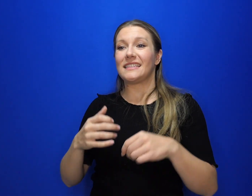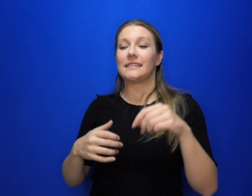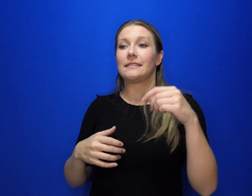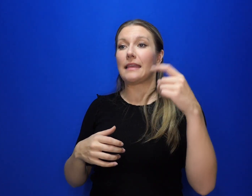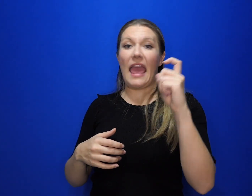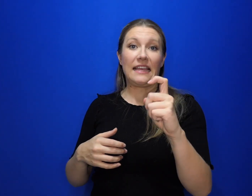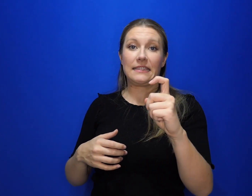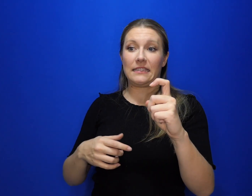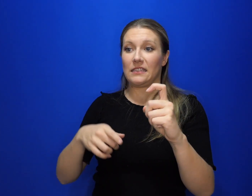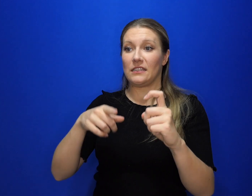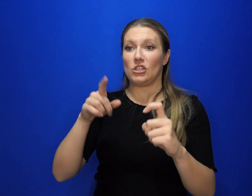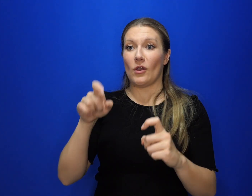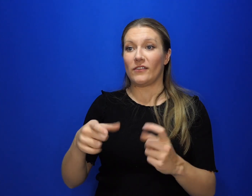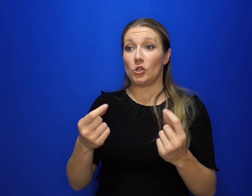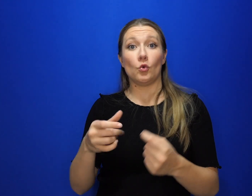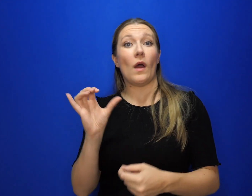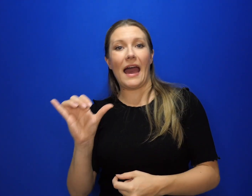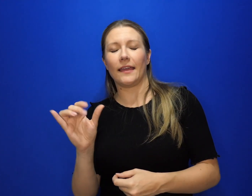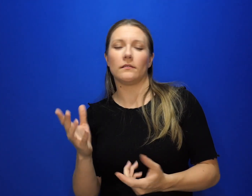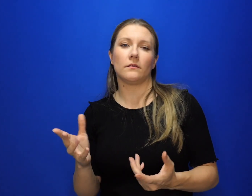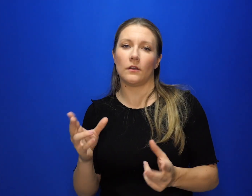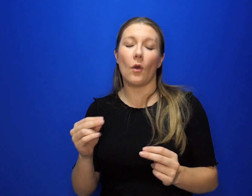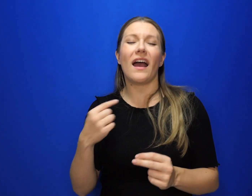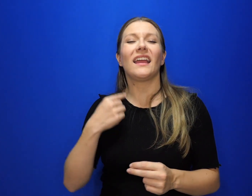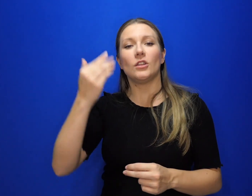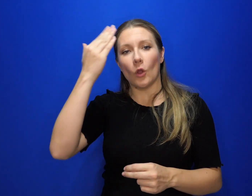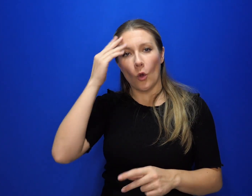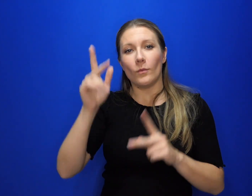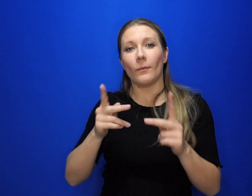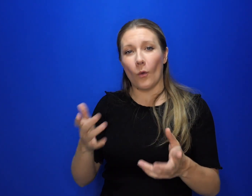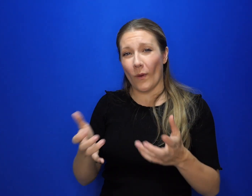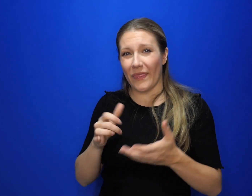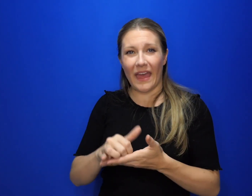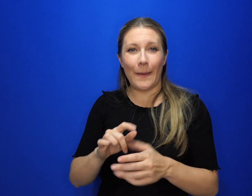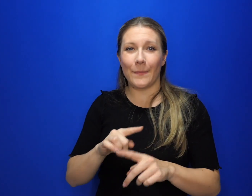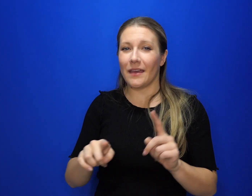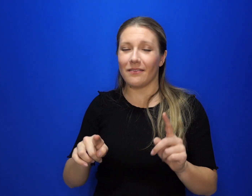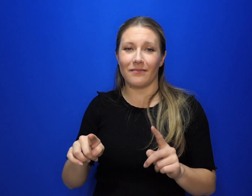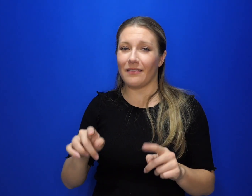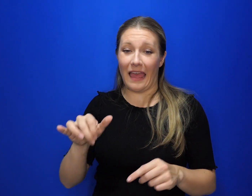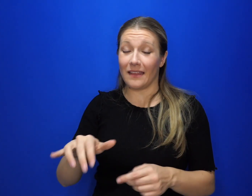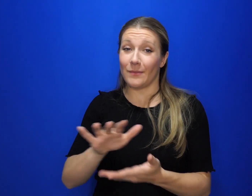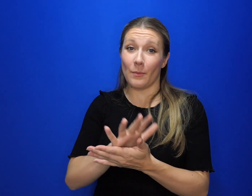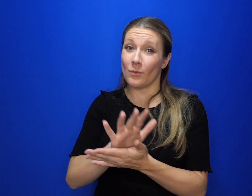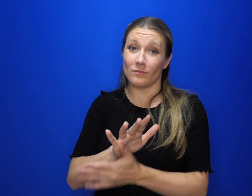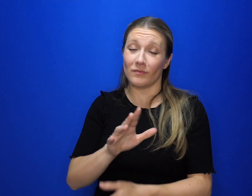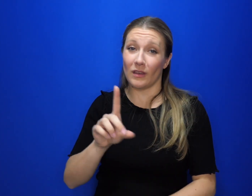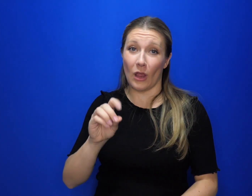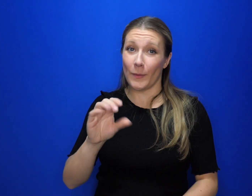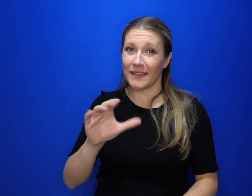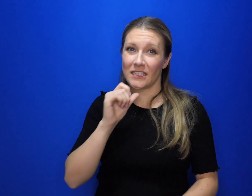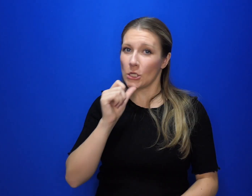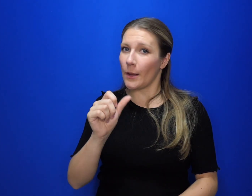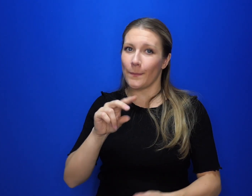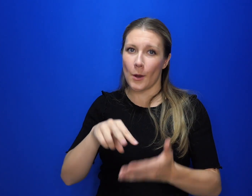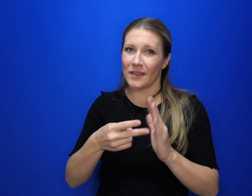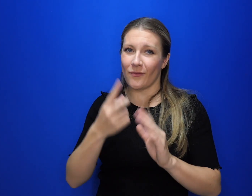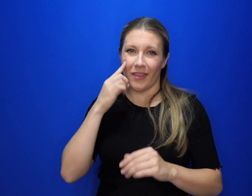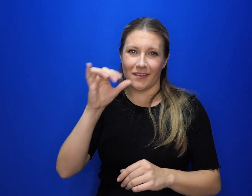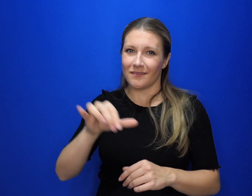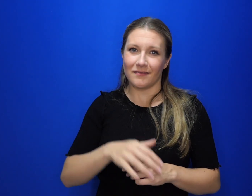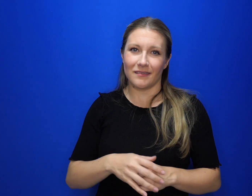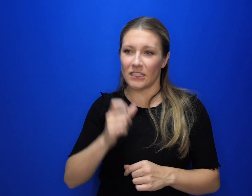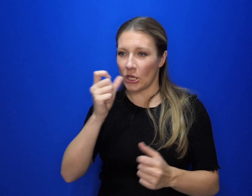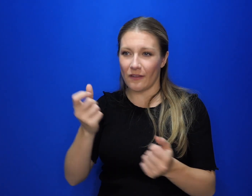have to, like, you can't. I know that's what people want, but this document's not going to be, it's not everything, you